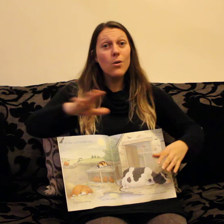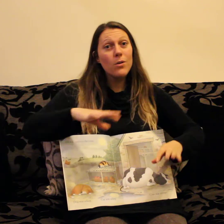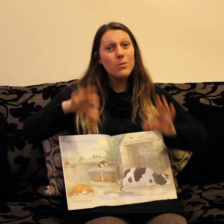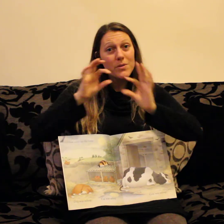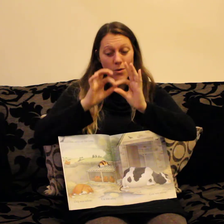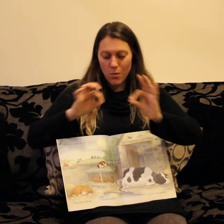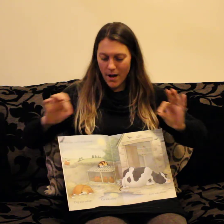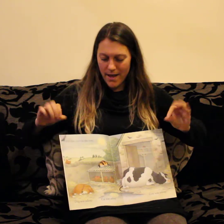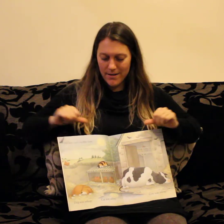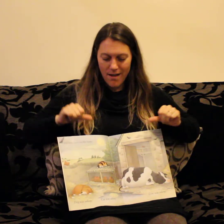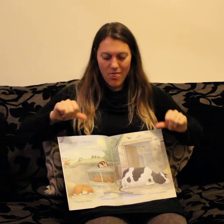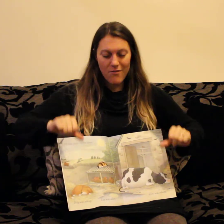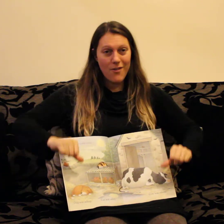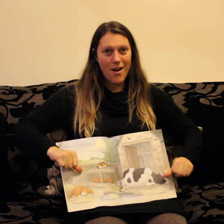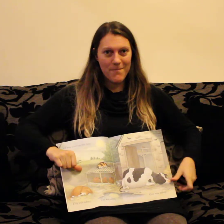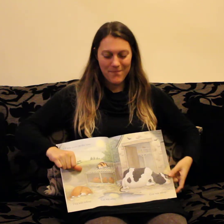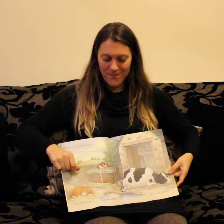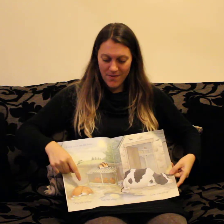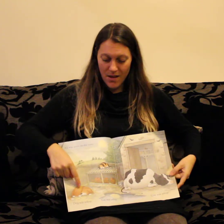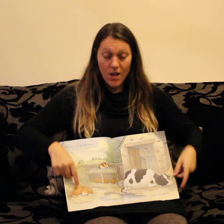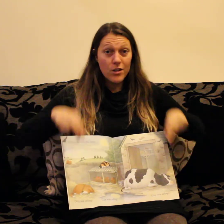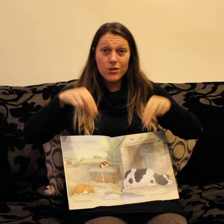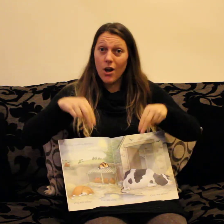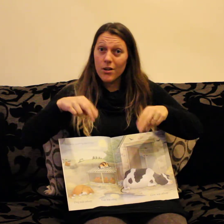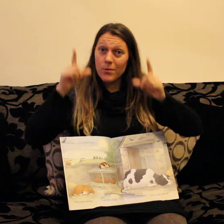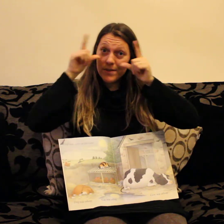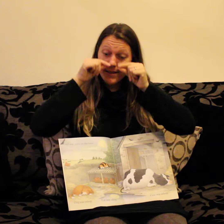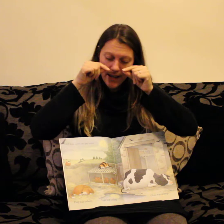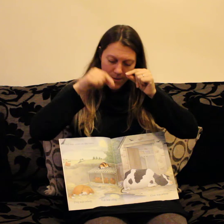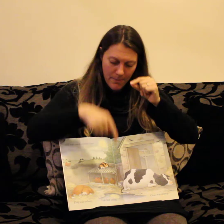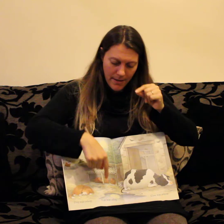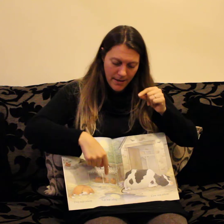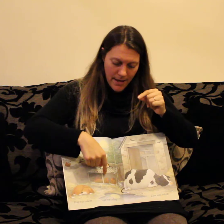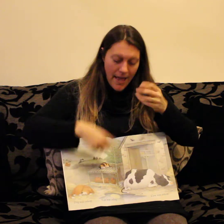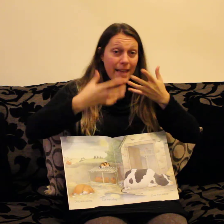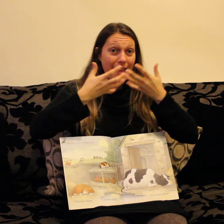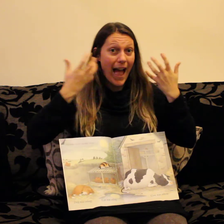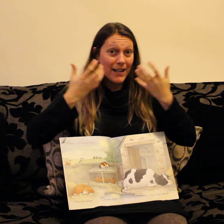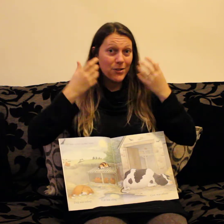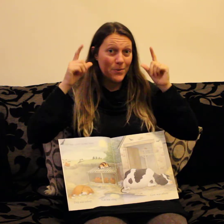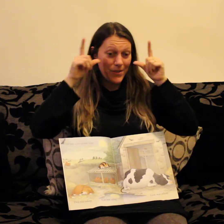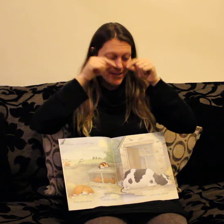All was quiet on the farm. Dog was asleep. Cat was